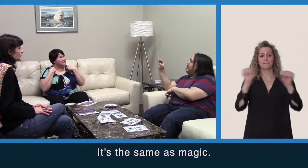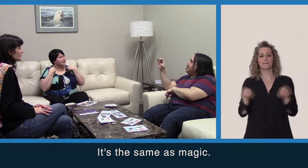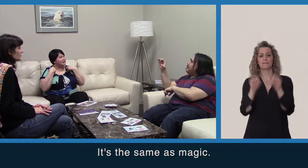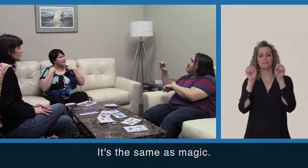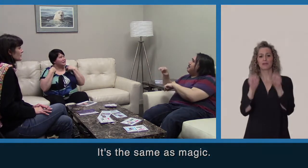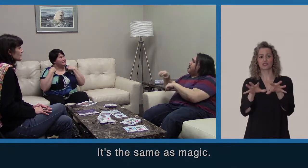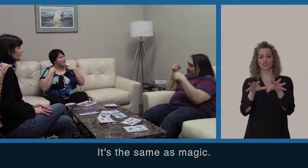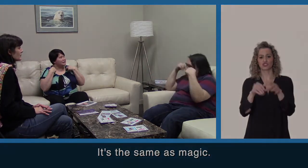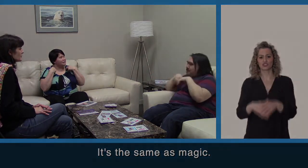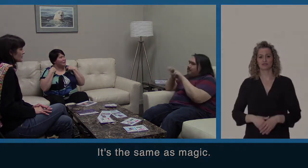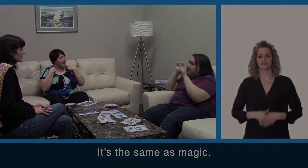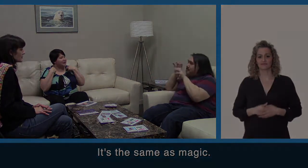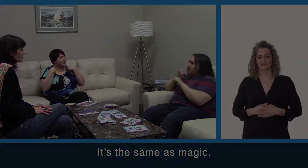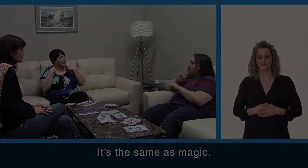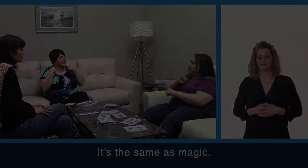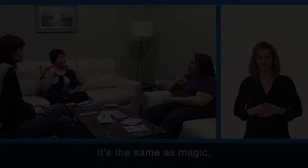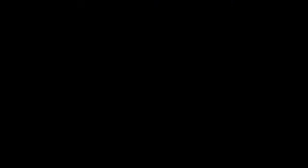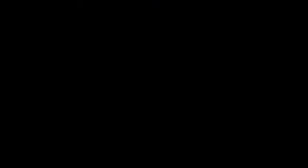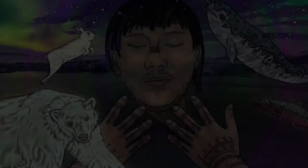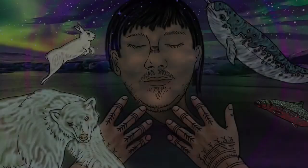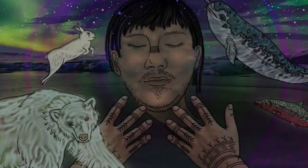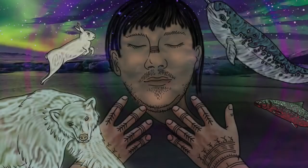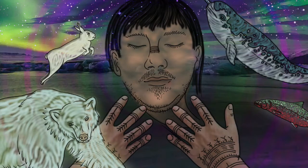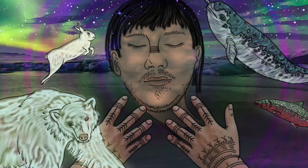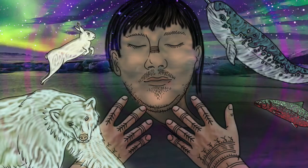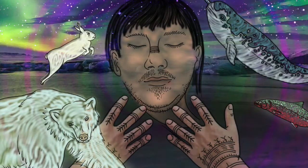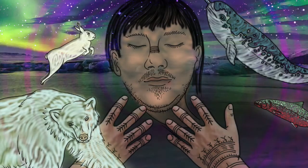as magic.